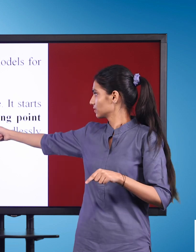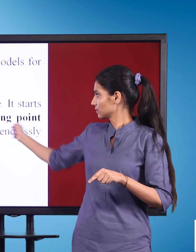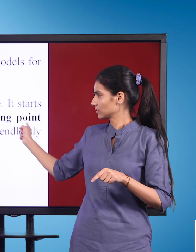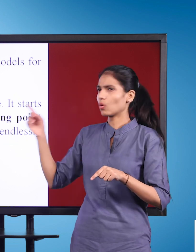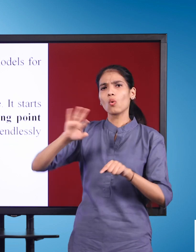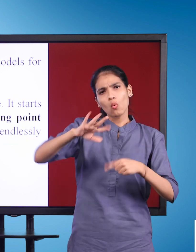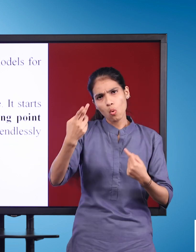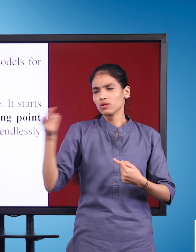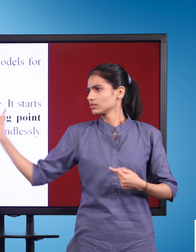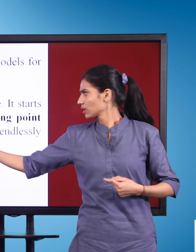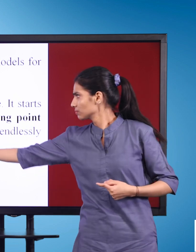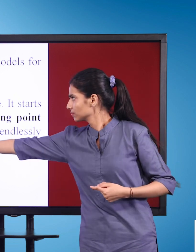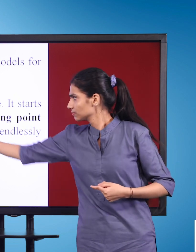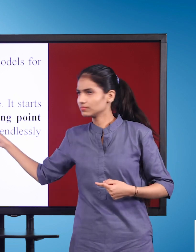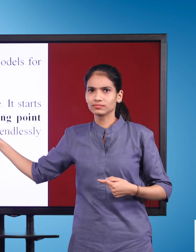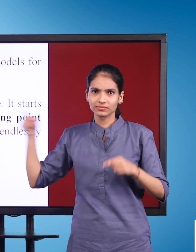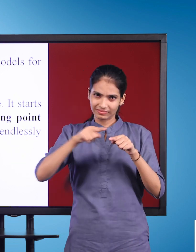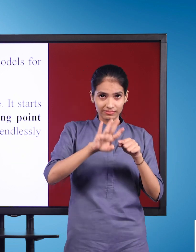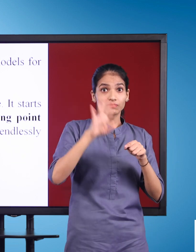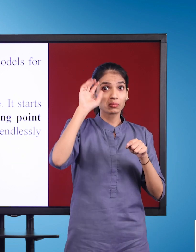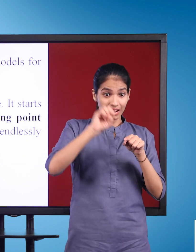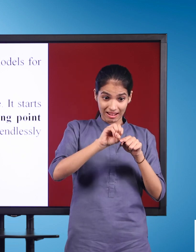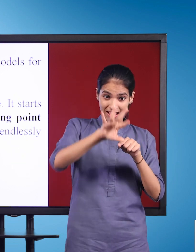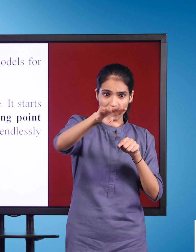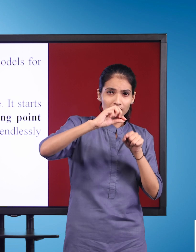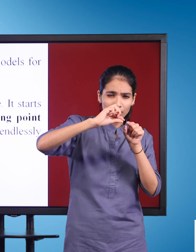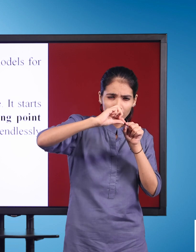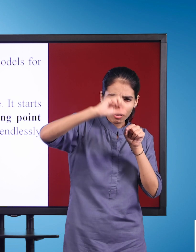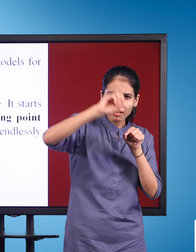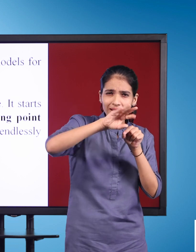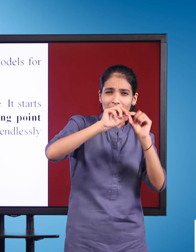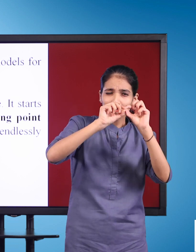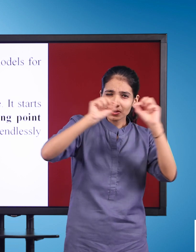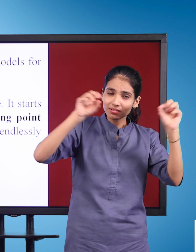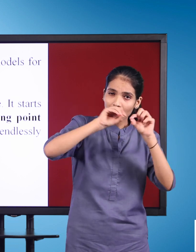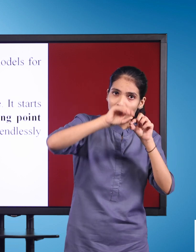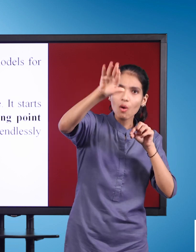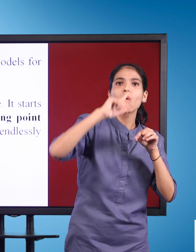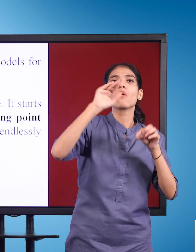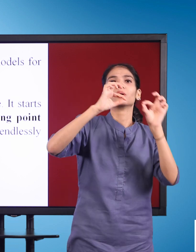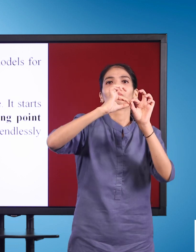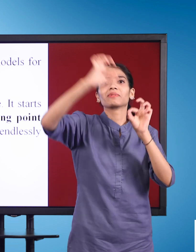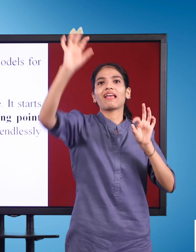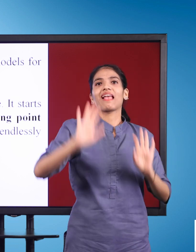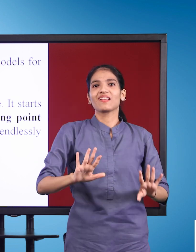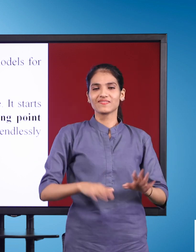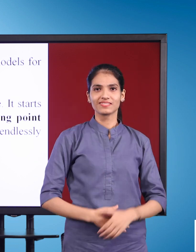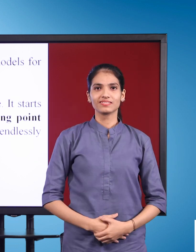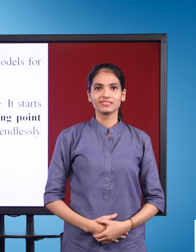point, called starting point or initial point, and goes endlessly in a direction.